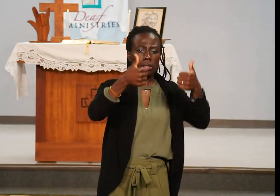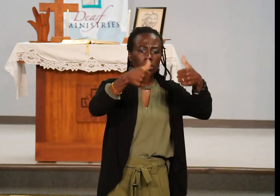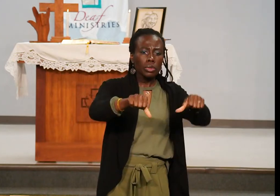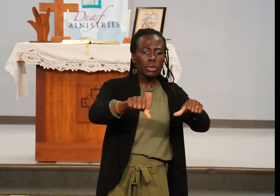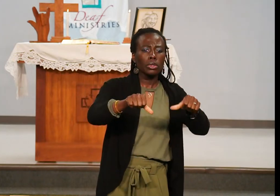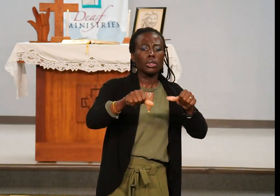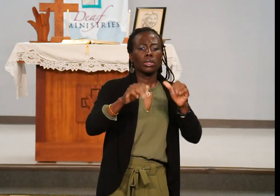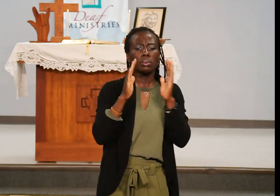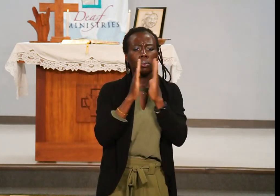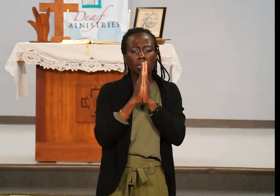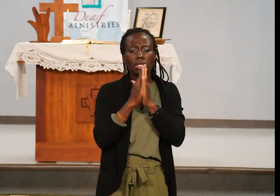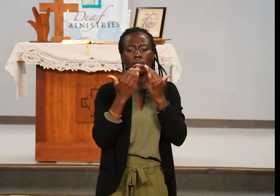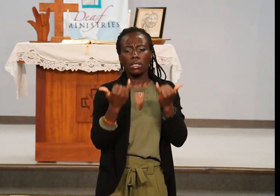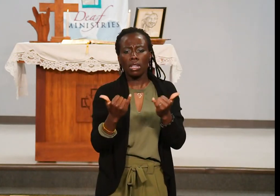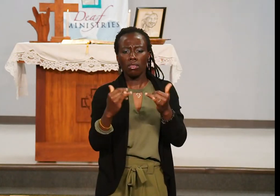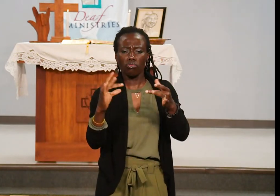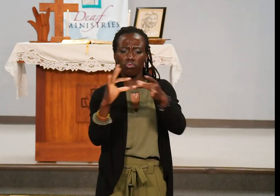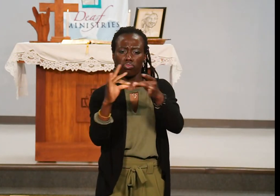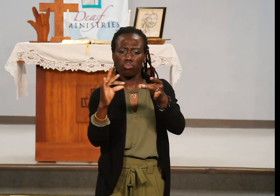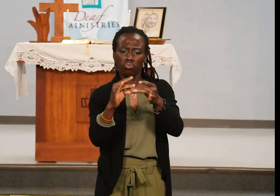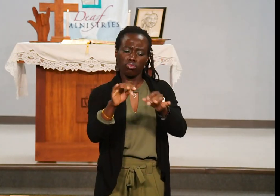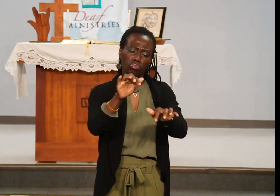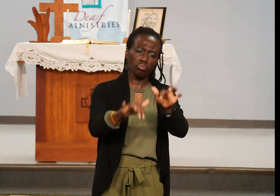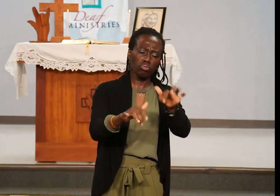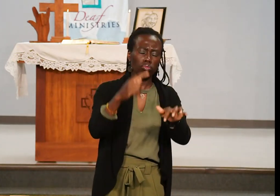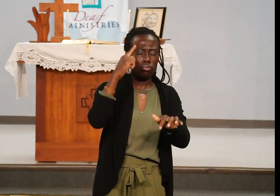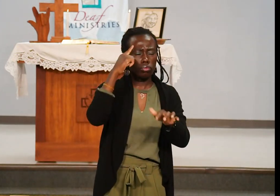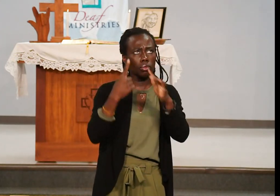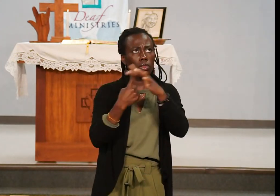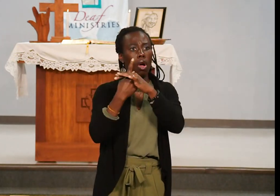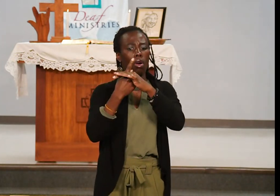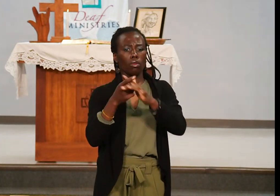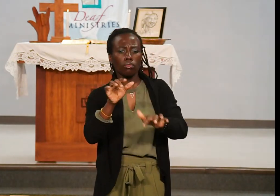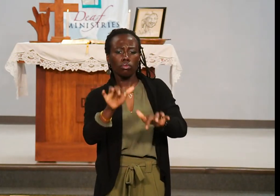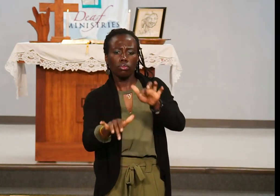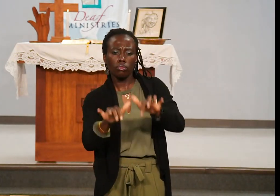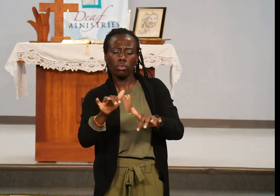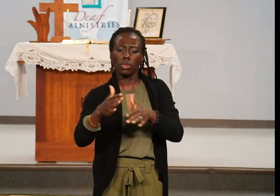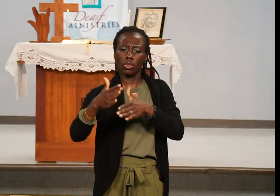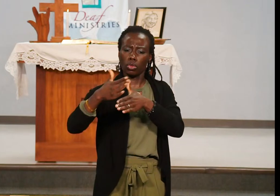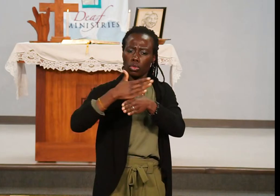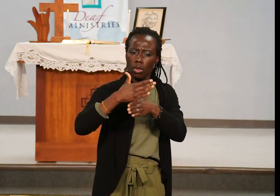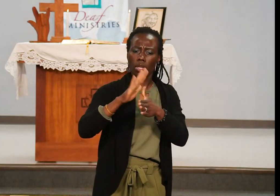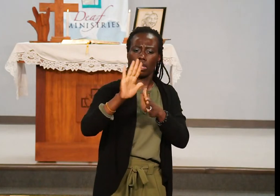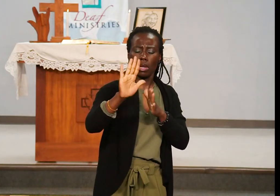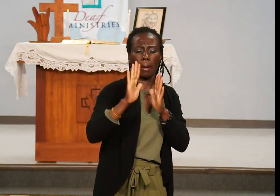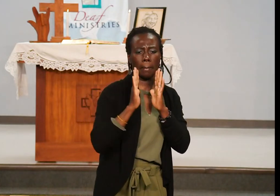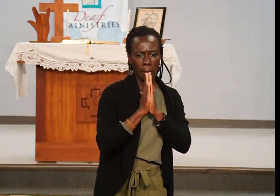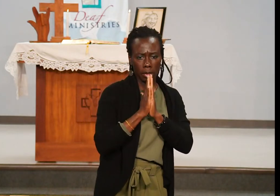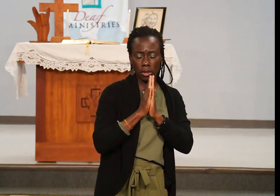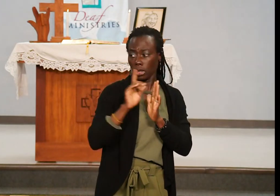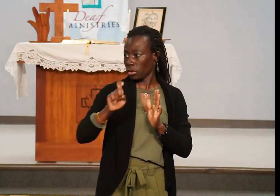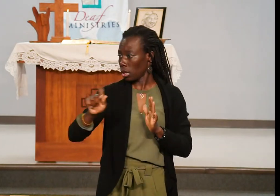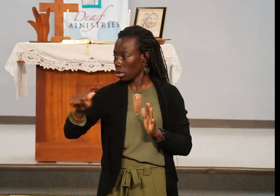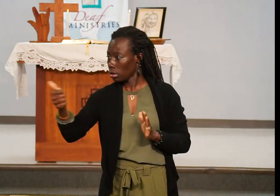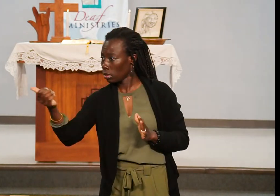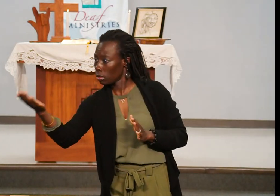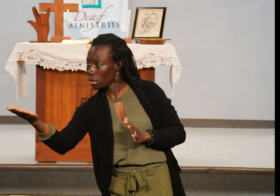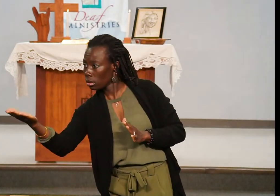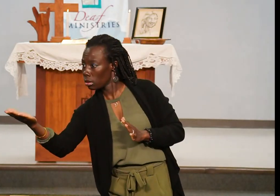If you have additional prayer requests and praises, we ask that you will enter those online as they come to you. Share those so that we